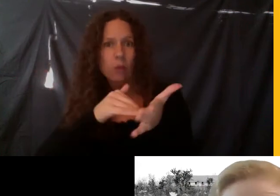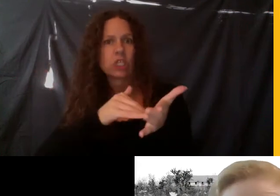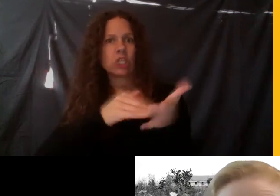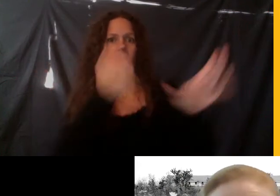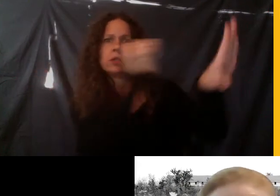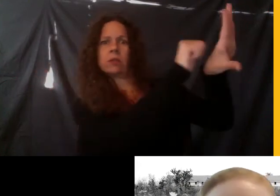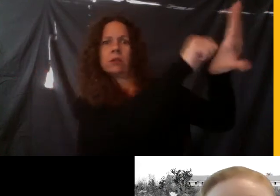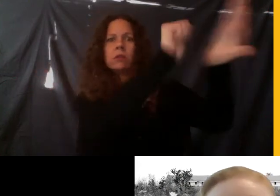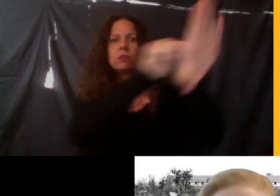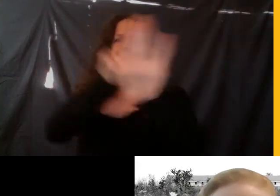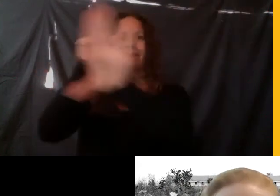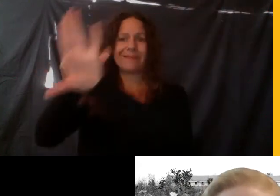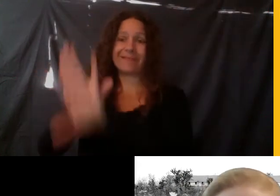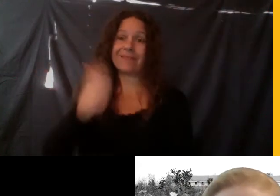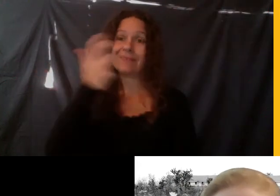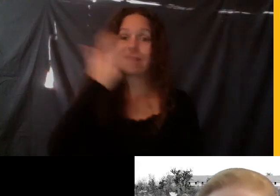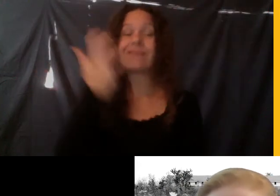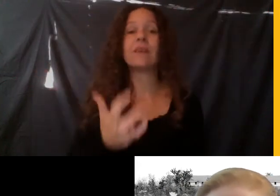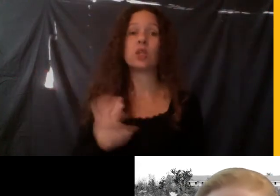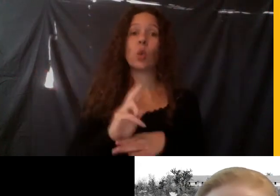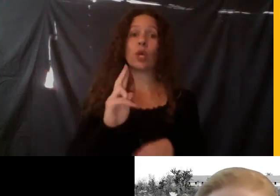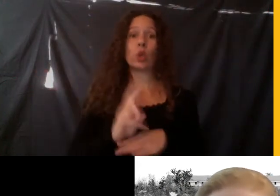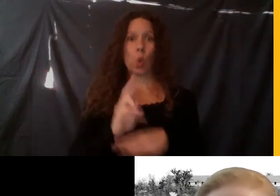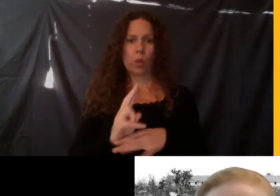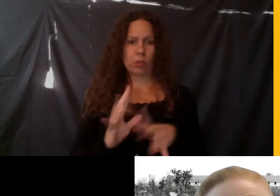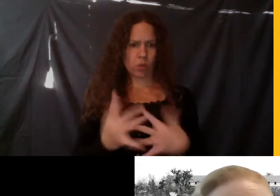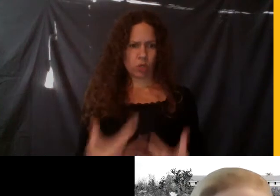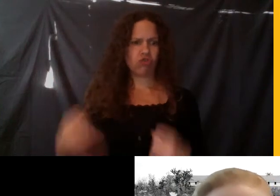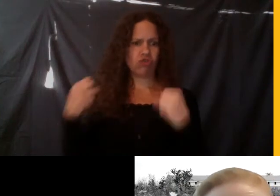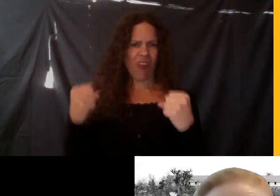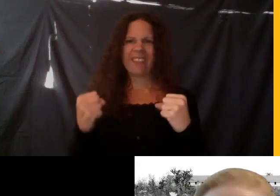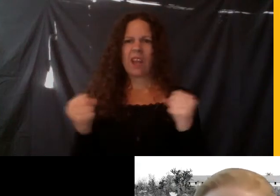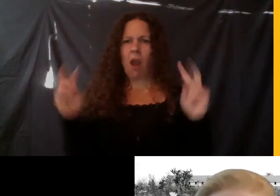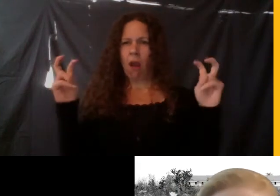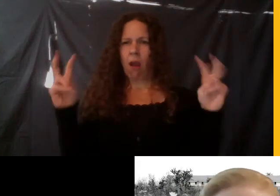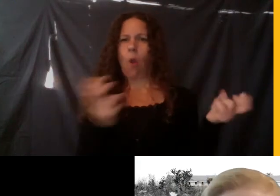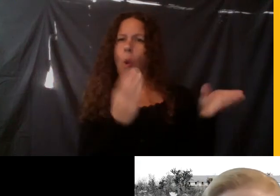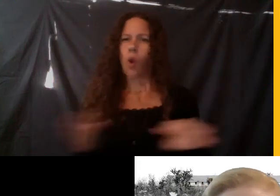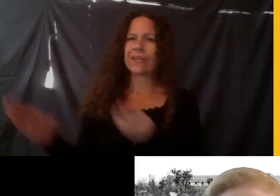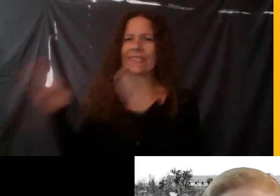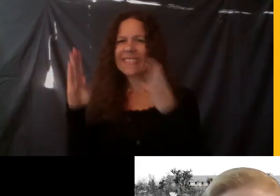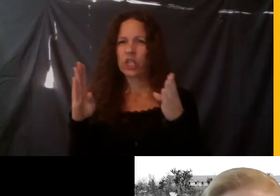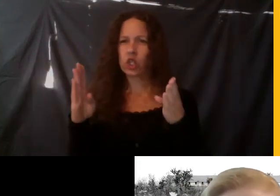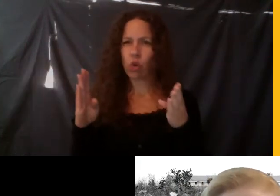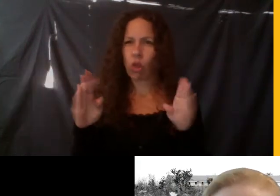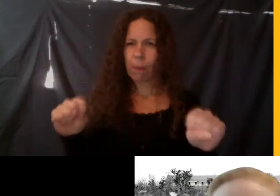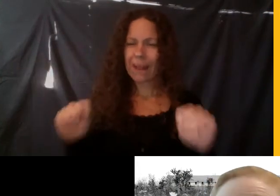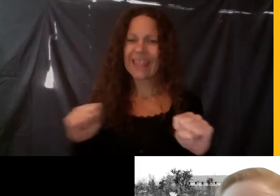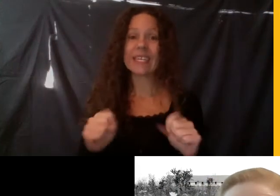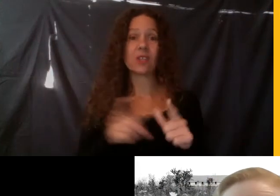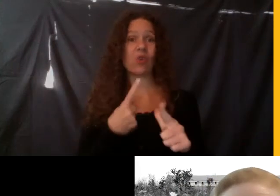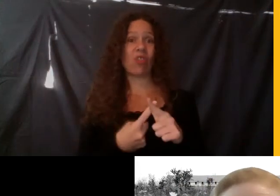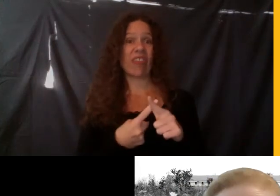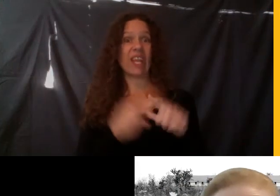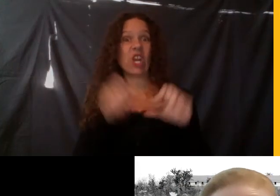up our activist base and strengthen our organizational muscle so that we would be ready to really chug into action during the fall general election.